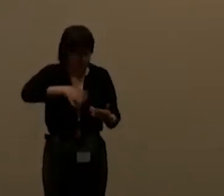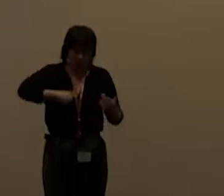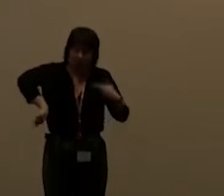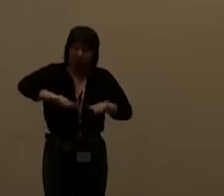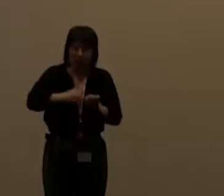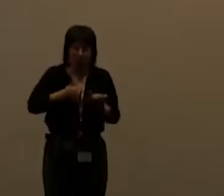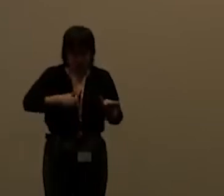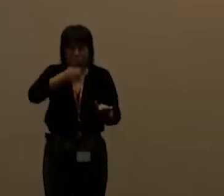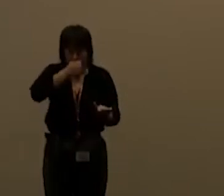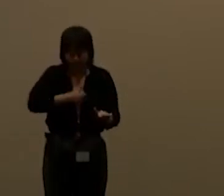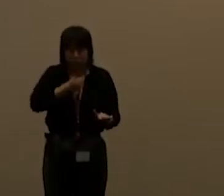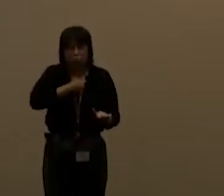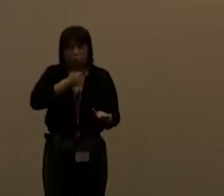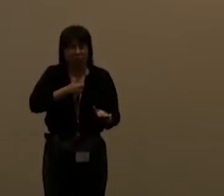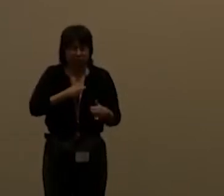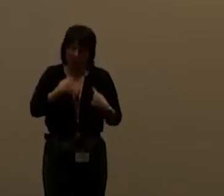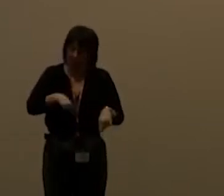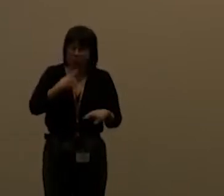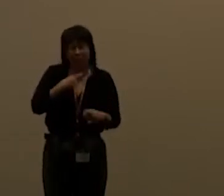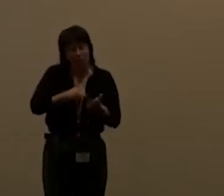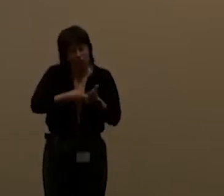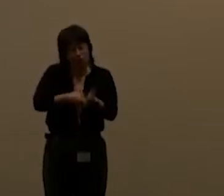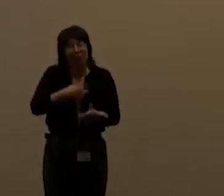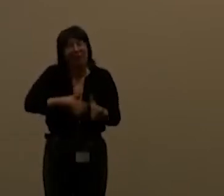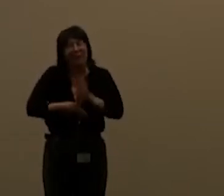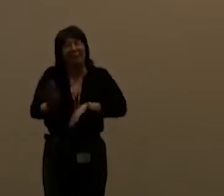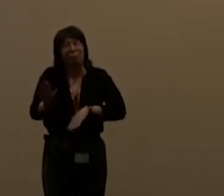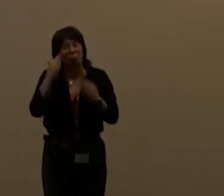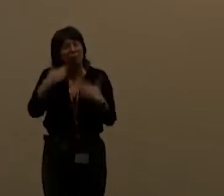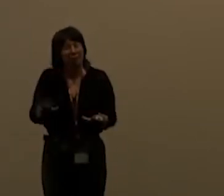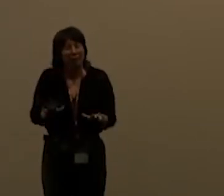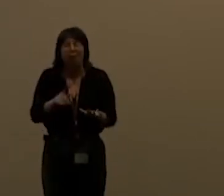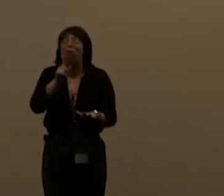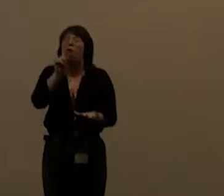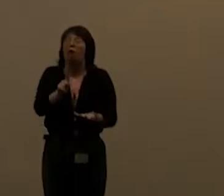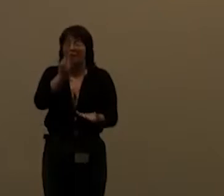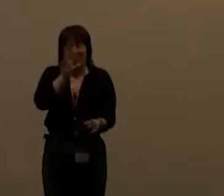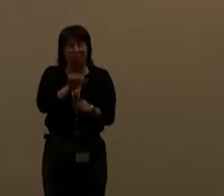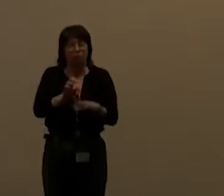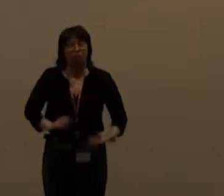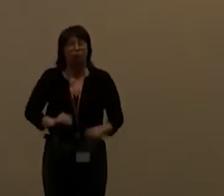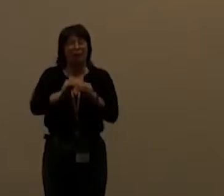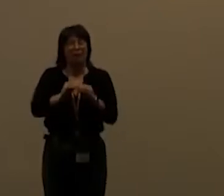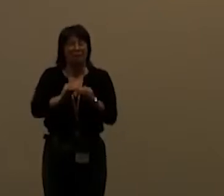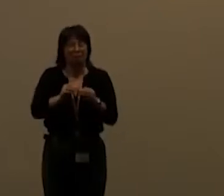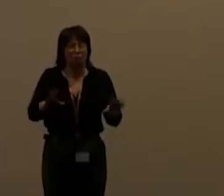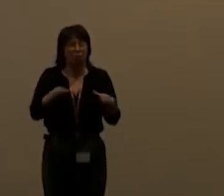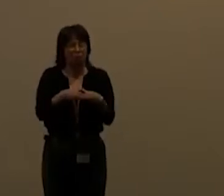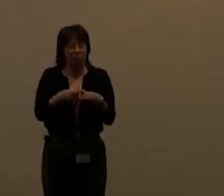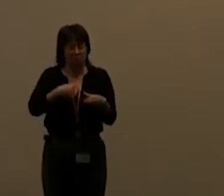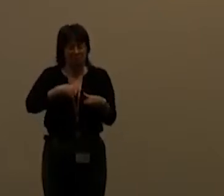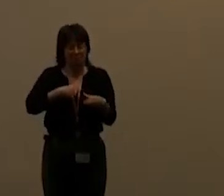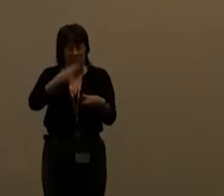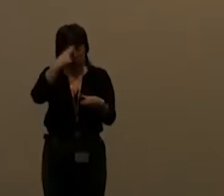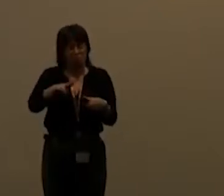in my organization to be able to submit a leave request. And I can see that it's going to create a Azure Active Directory group for me